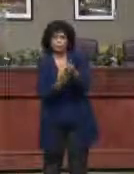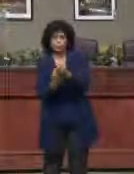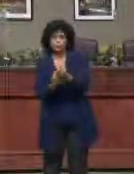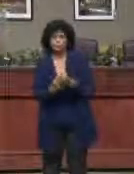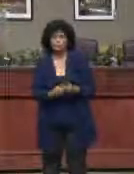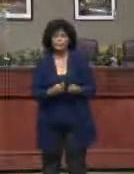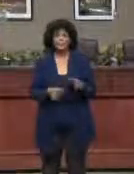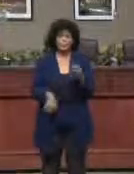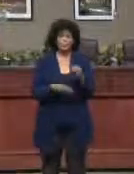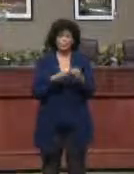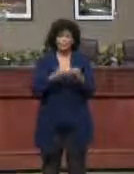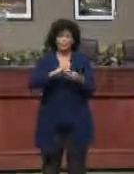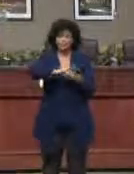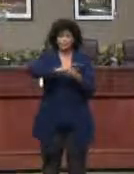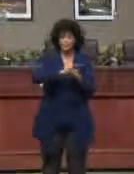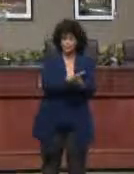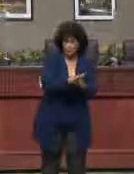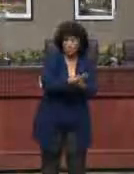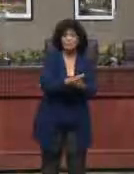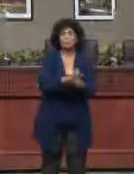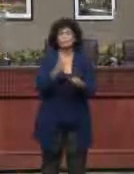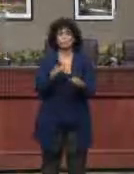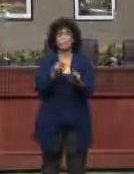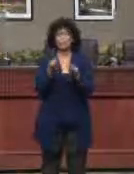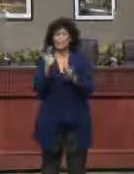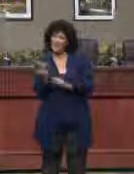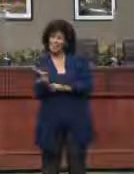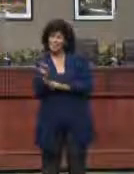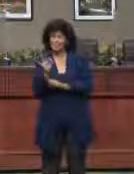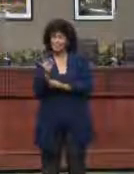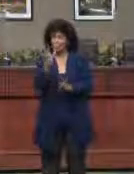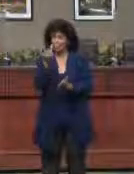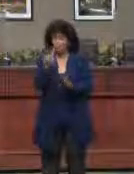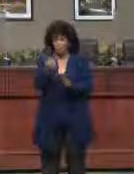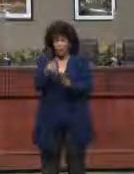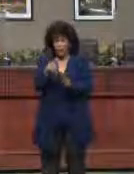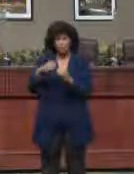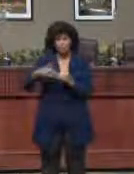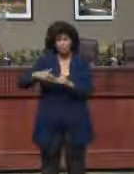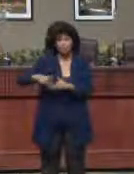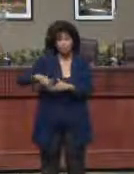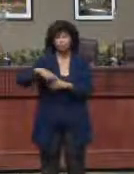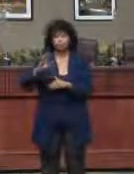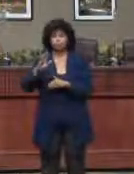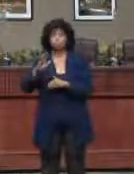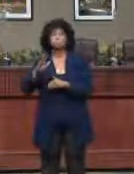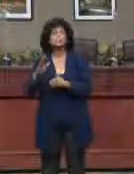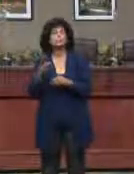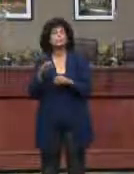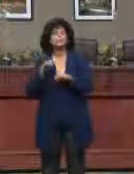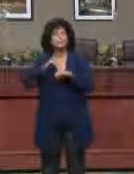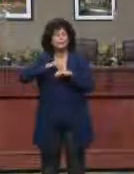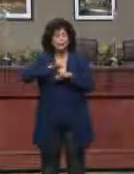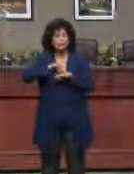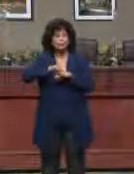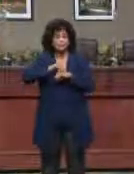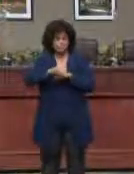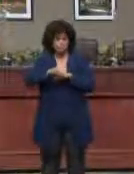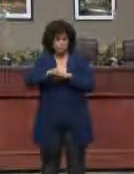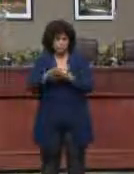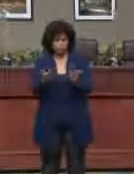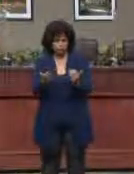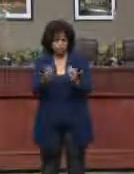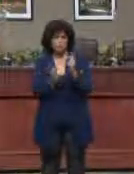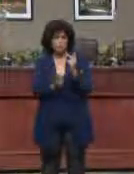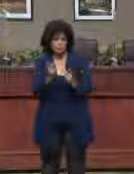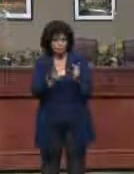we provided for 89,000 plus counseling visits for mental health services offered